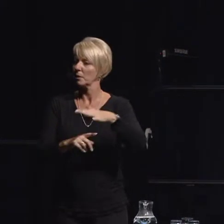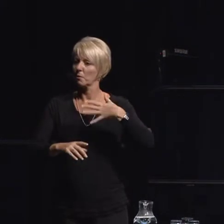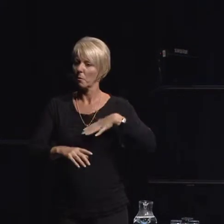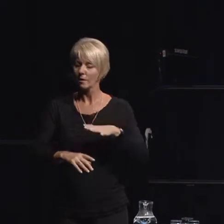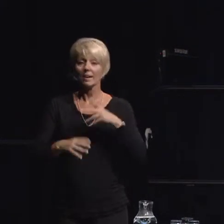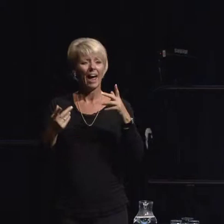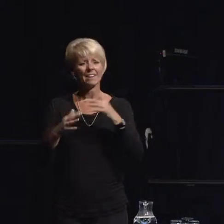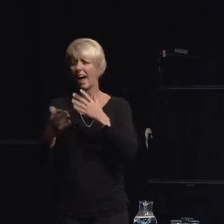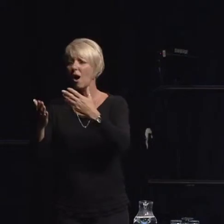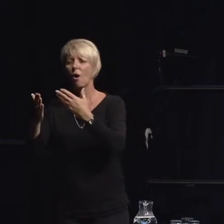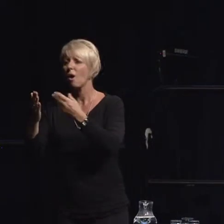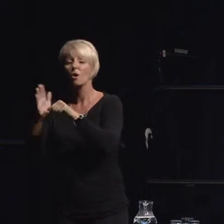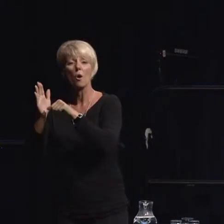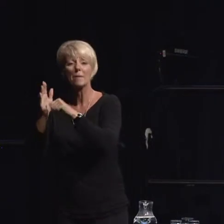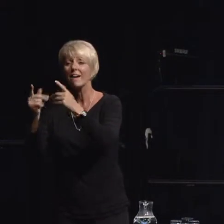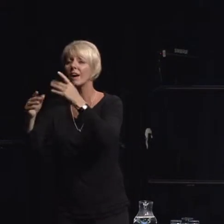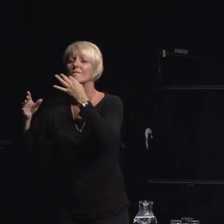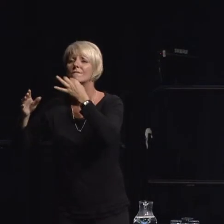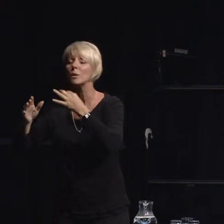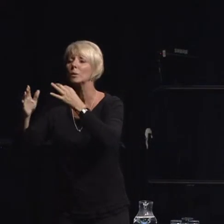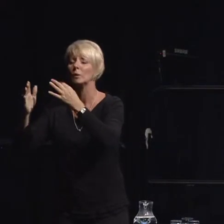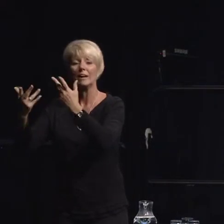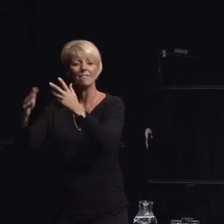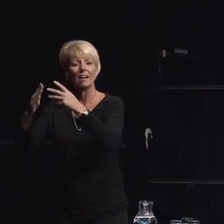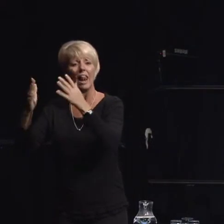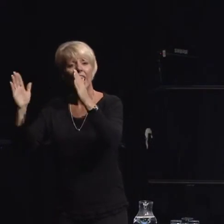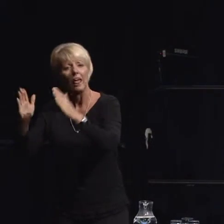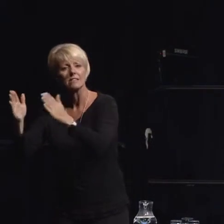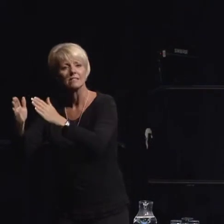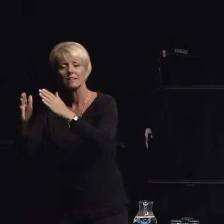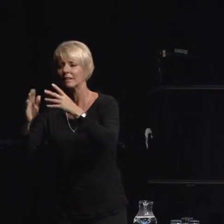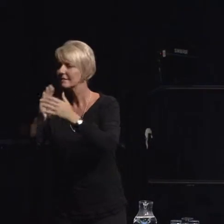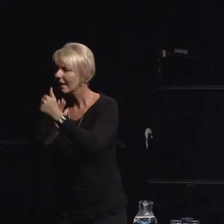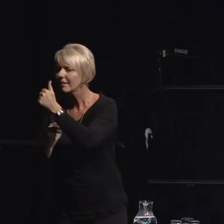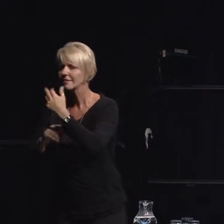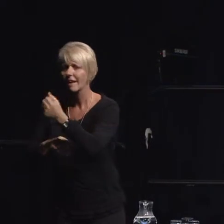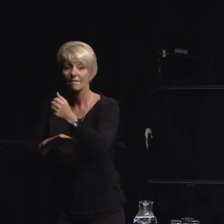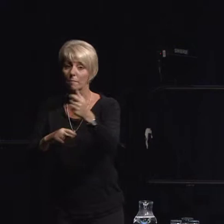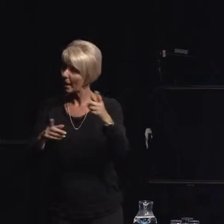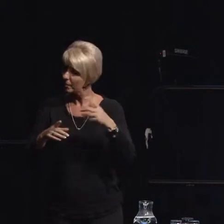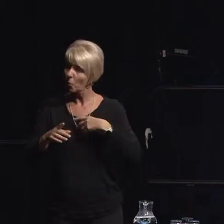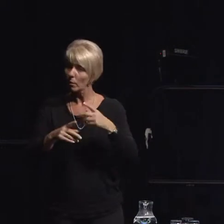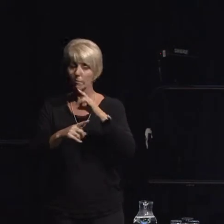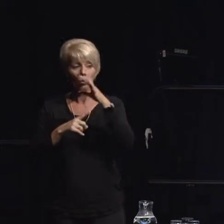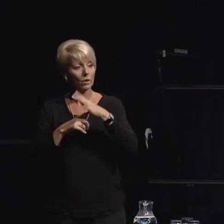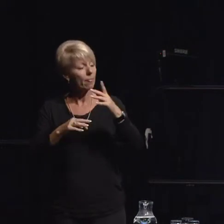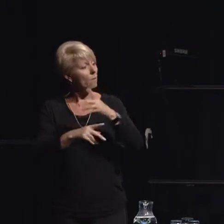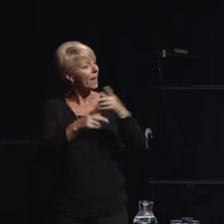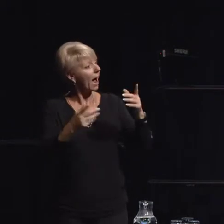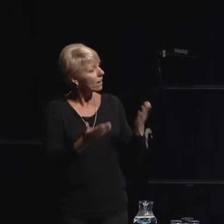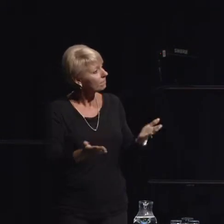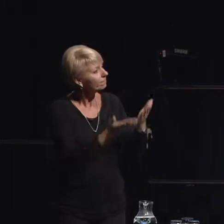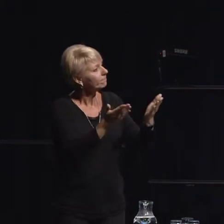short of skilled labour in all areas that we focus on. It is more important than ever that we're upskilling